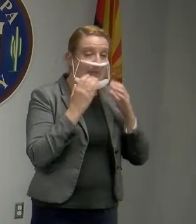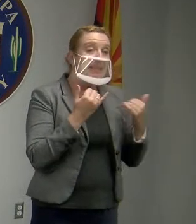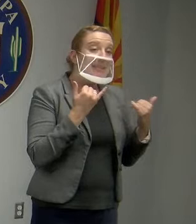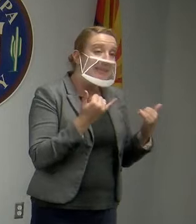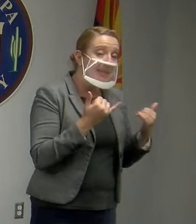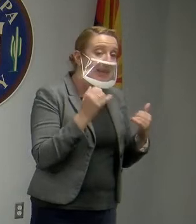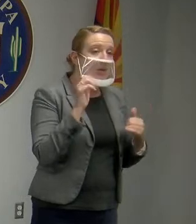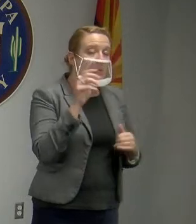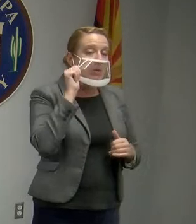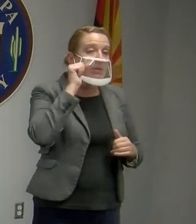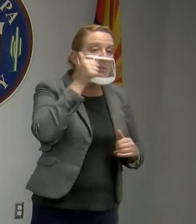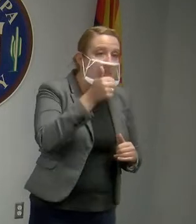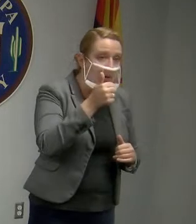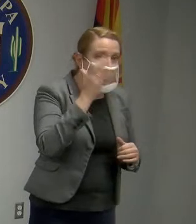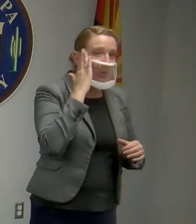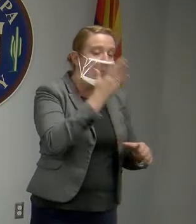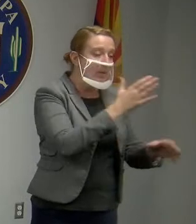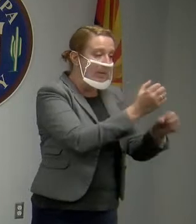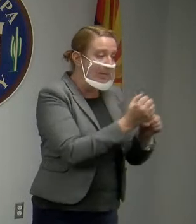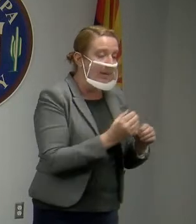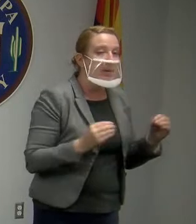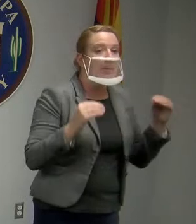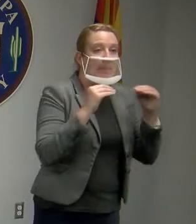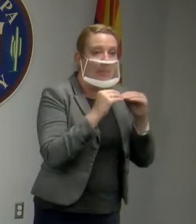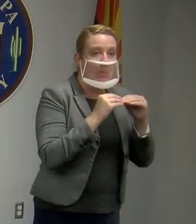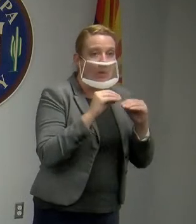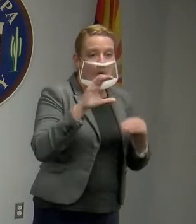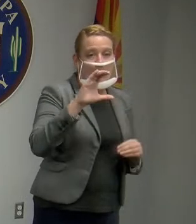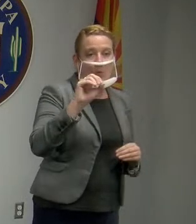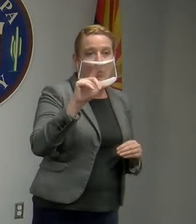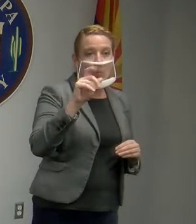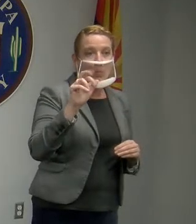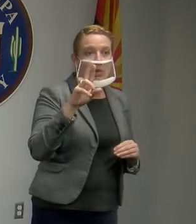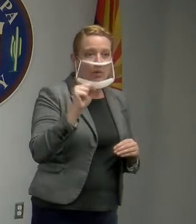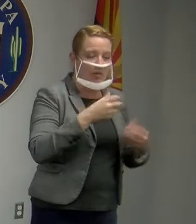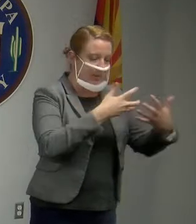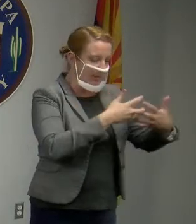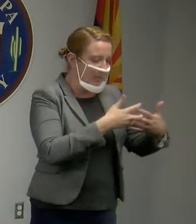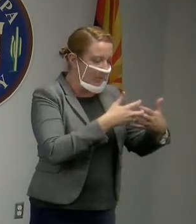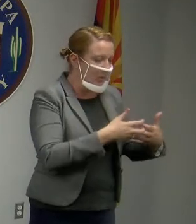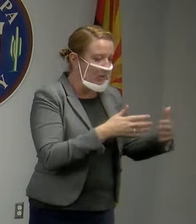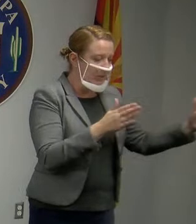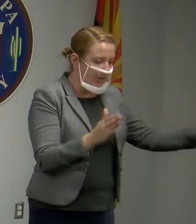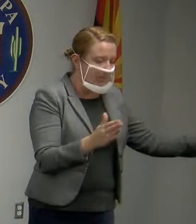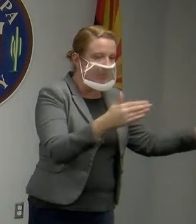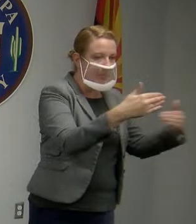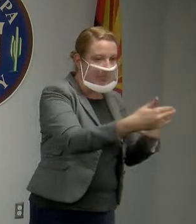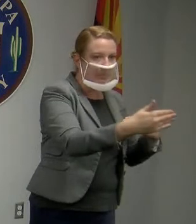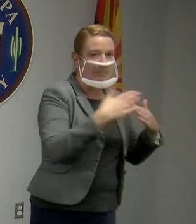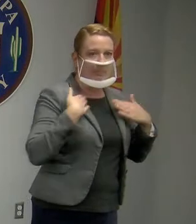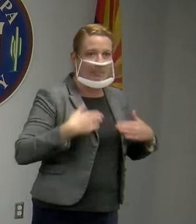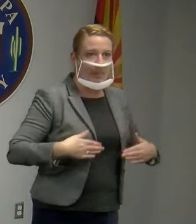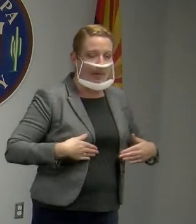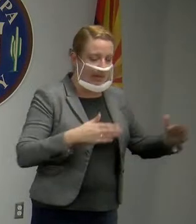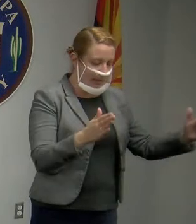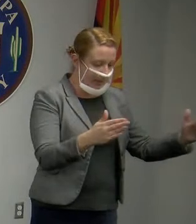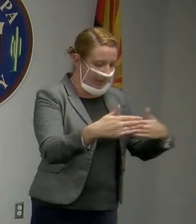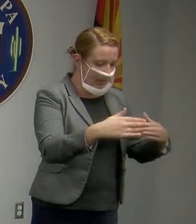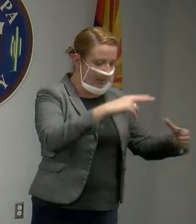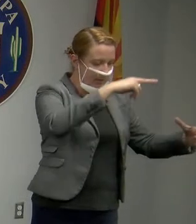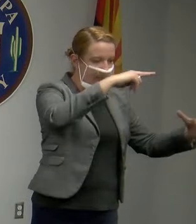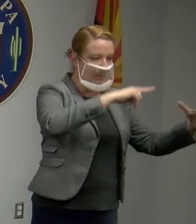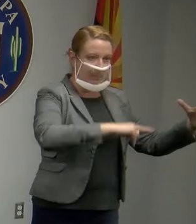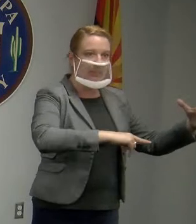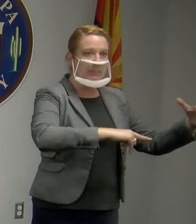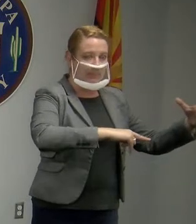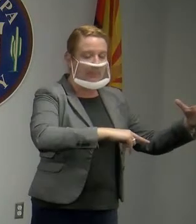today or tomorrow. 4 coolers have been ordered initially, with more potentially being ordered in the next few days.